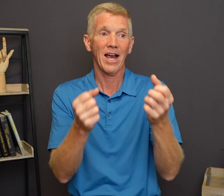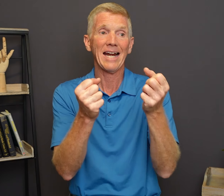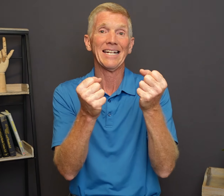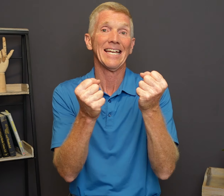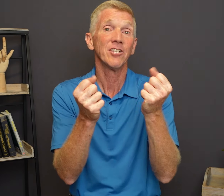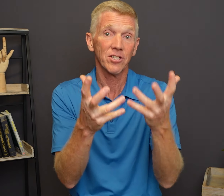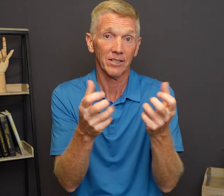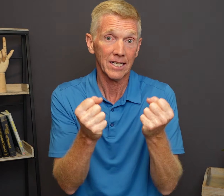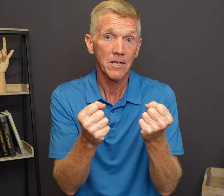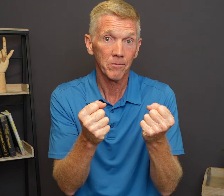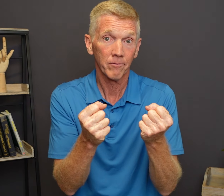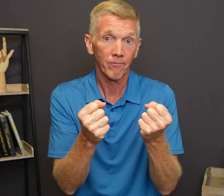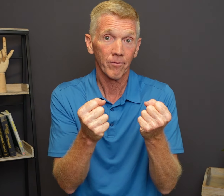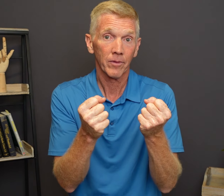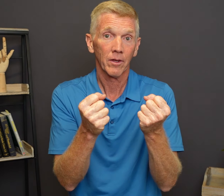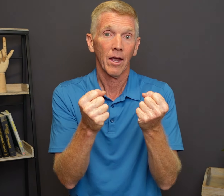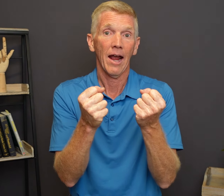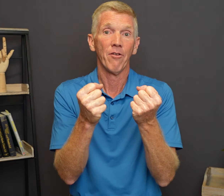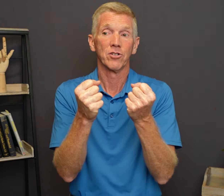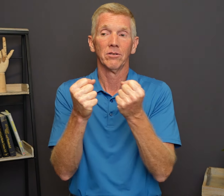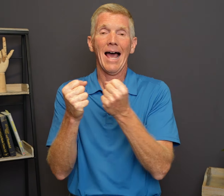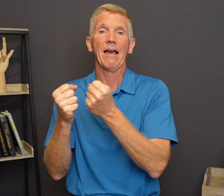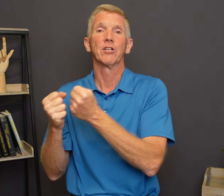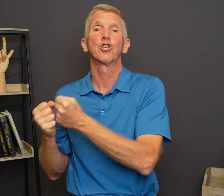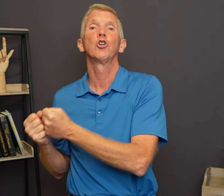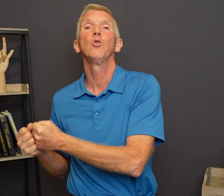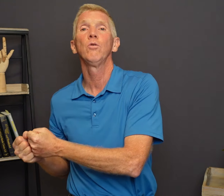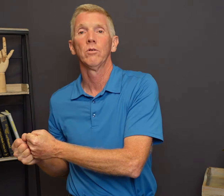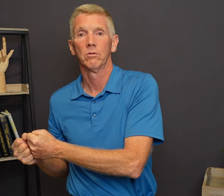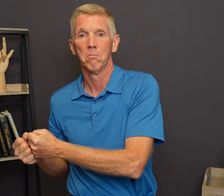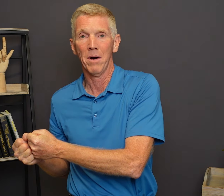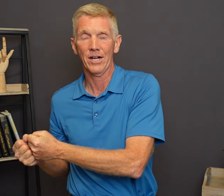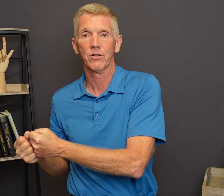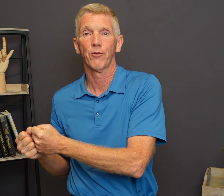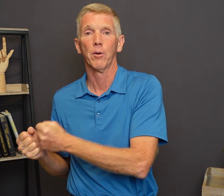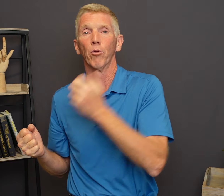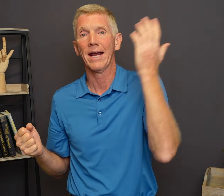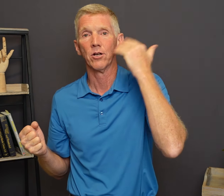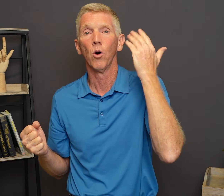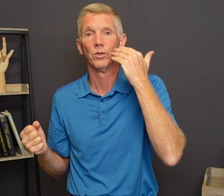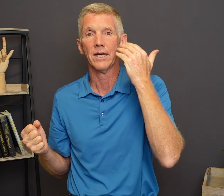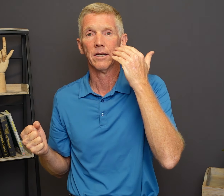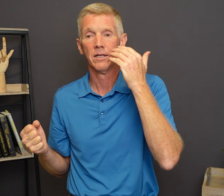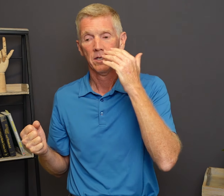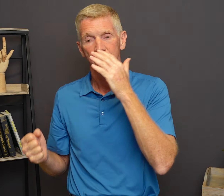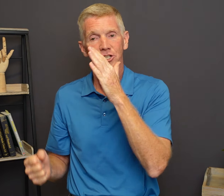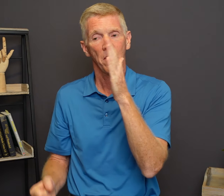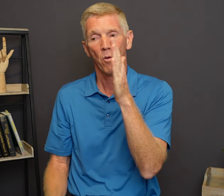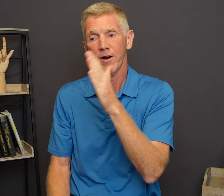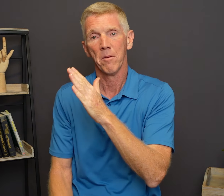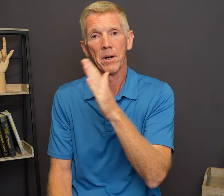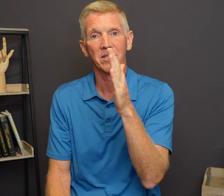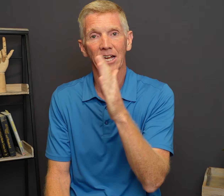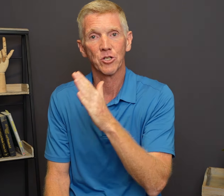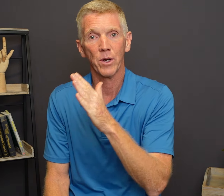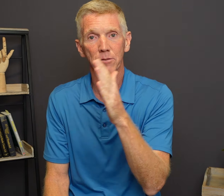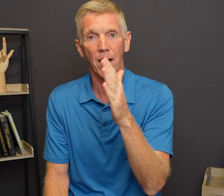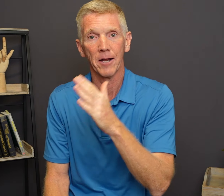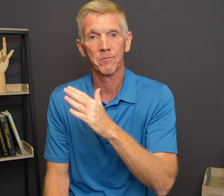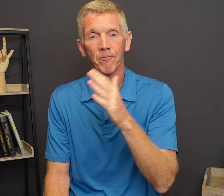signing instantly, and there's a lag that's too much for your brain to hold in. Somewhere in the middle is that sweet spot